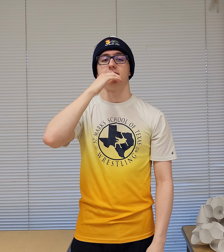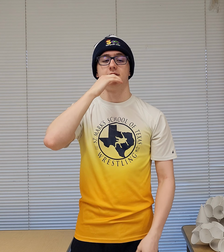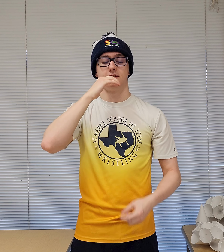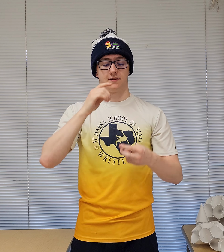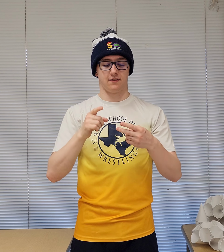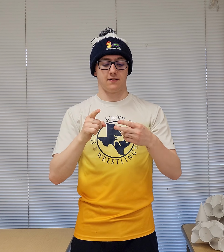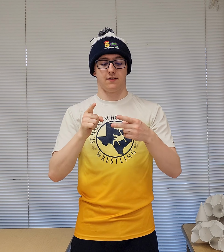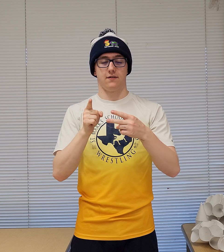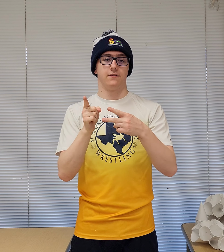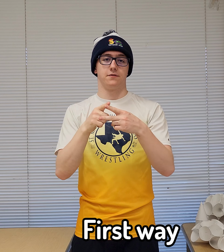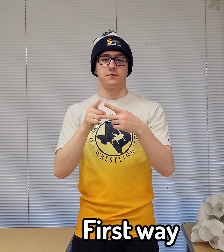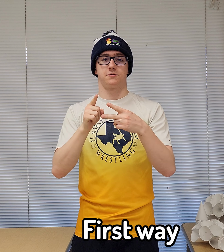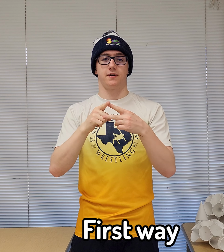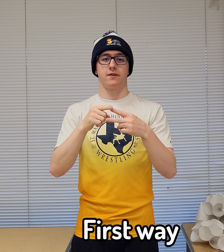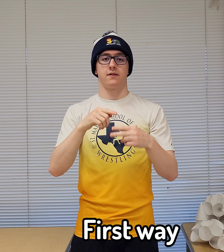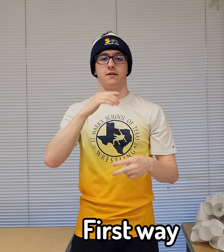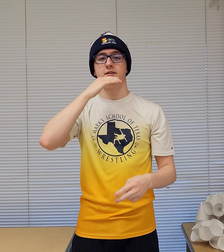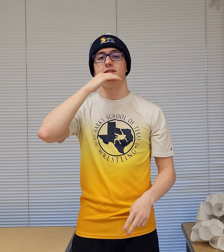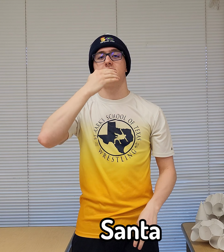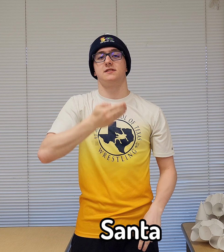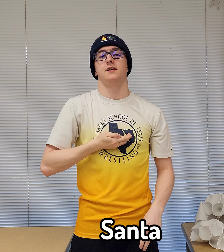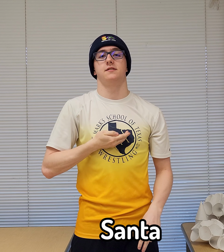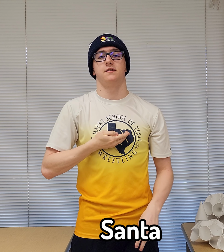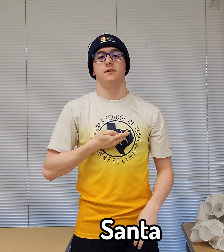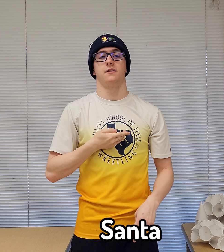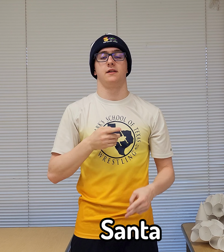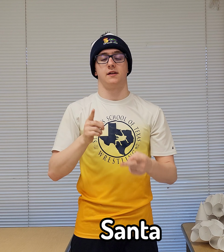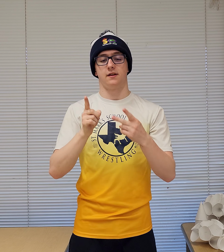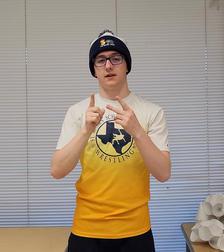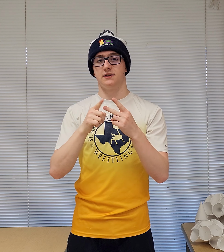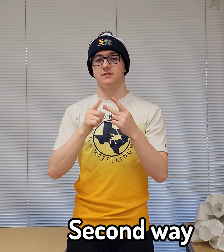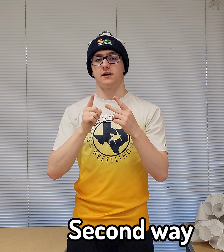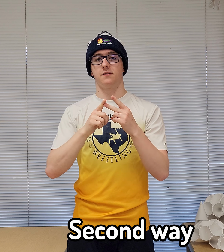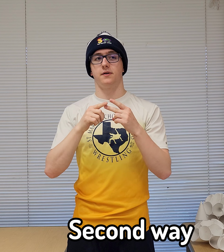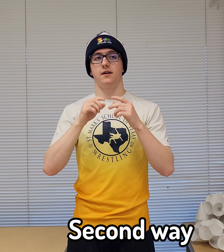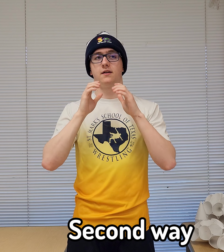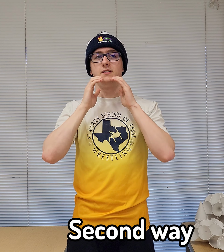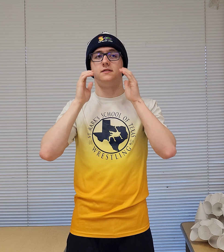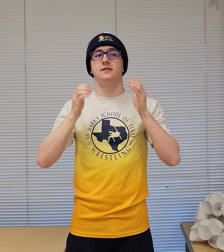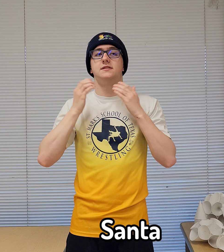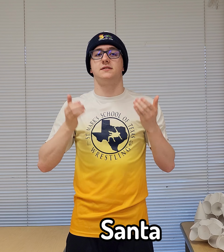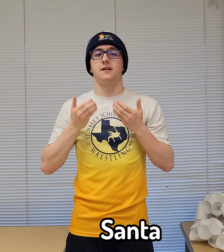First way, Santa. Second way, Santa.